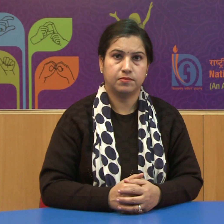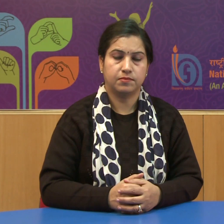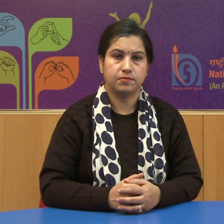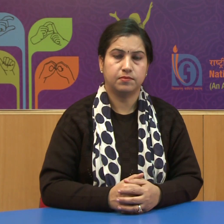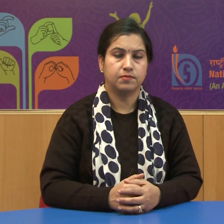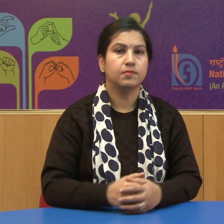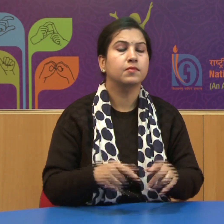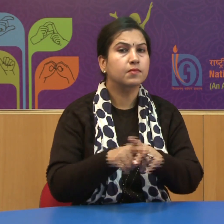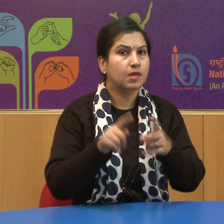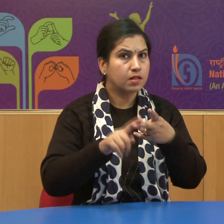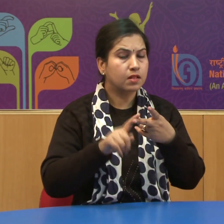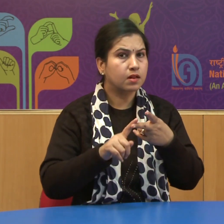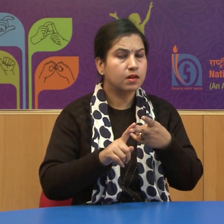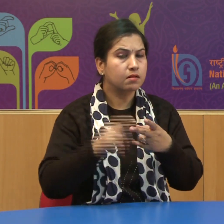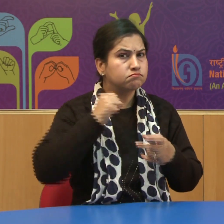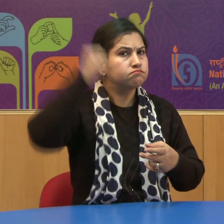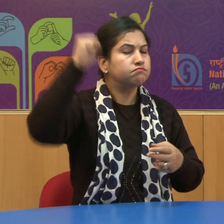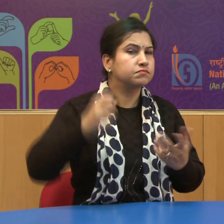Another resistance movement was